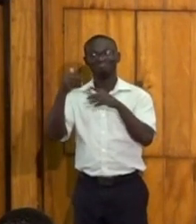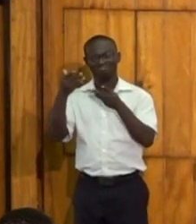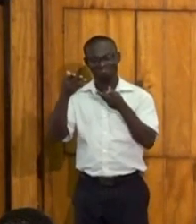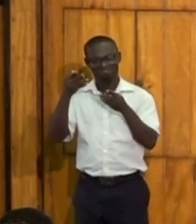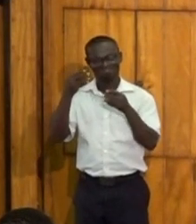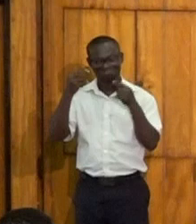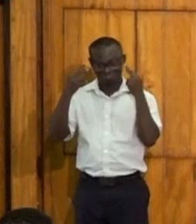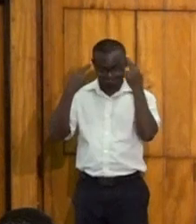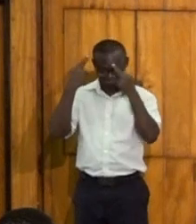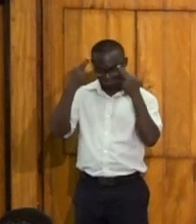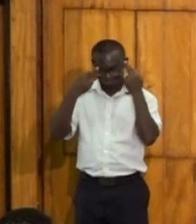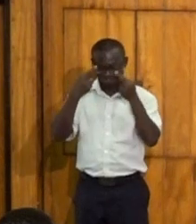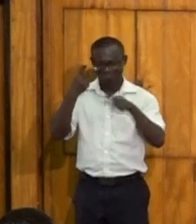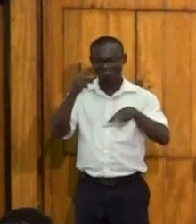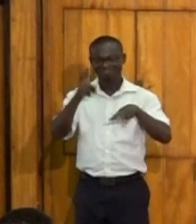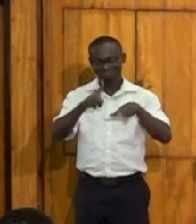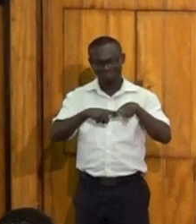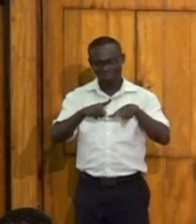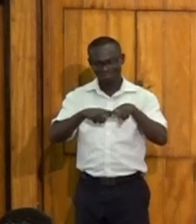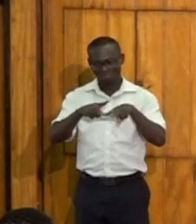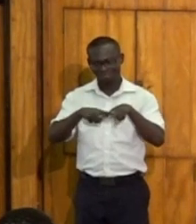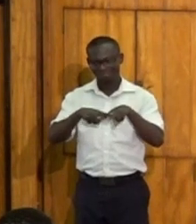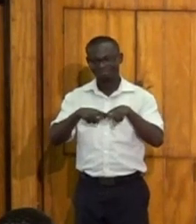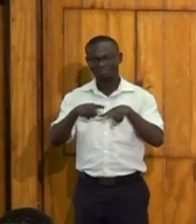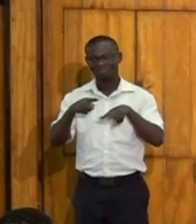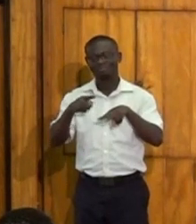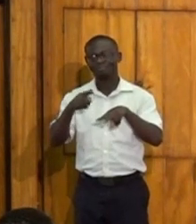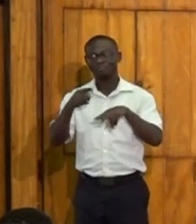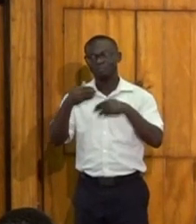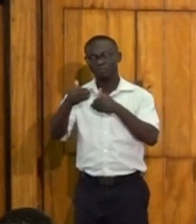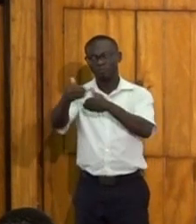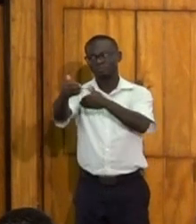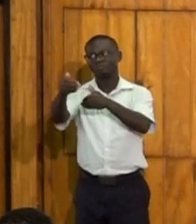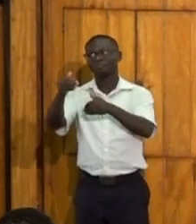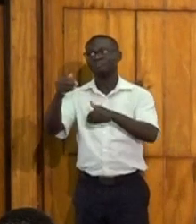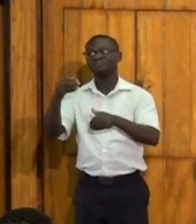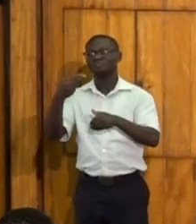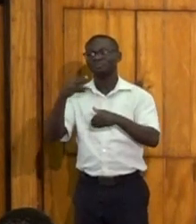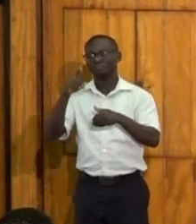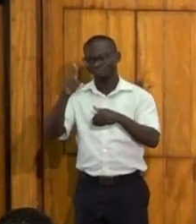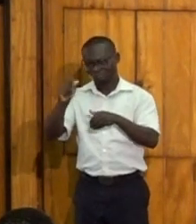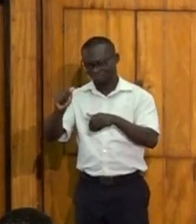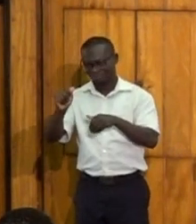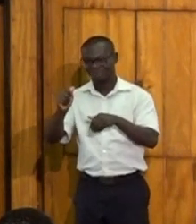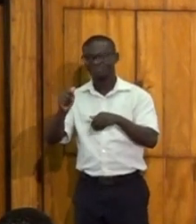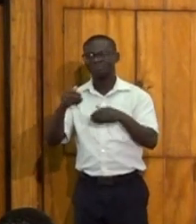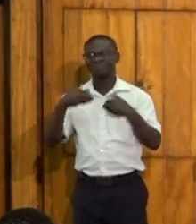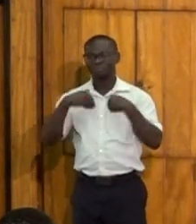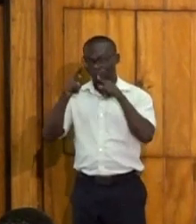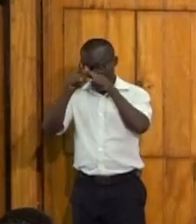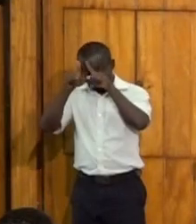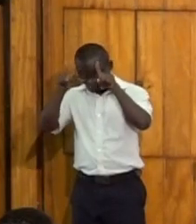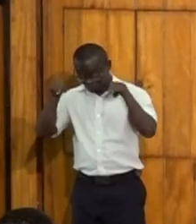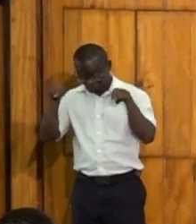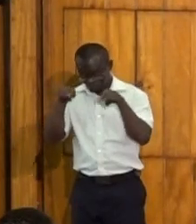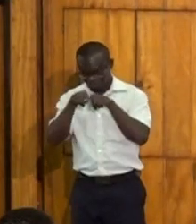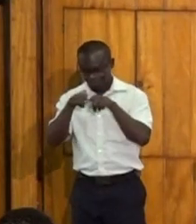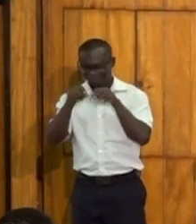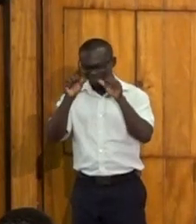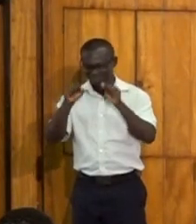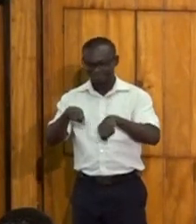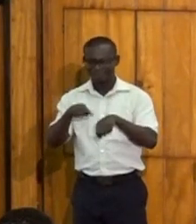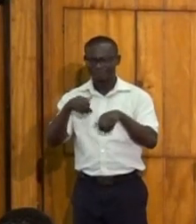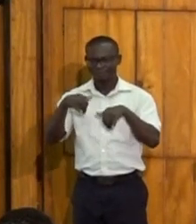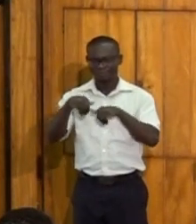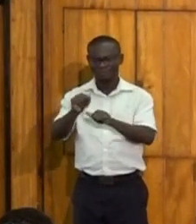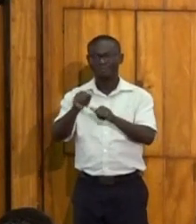term, AIDS, advanced HIV disease. But what we like to say is that with advanced HIV disease, there's a window by which you can still capture